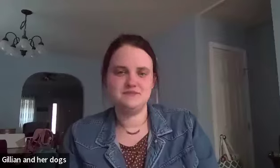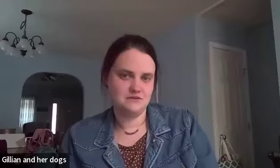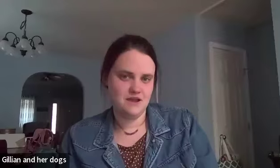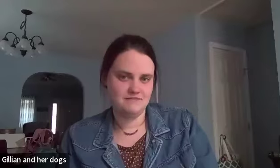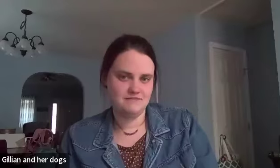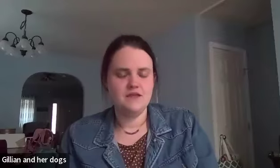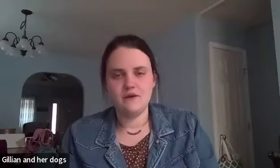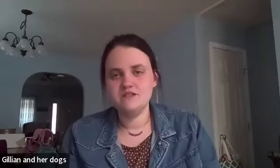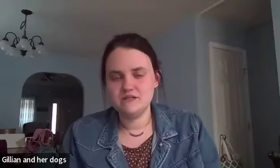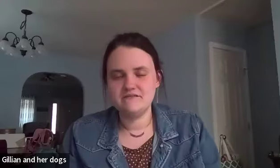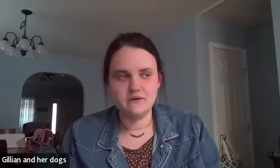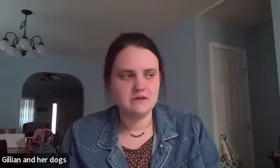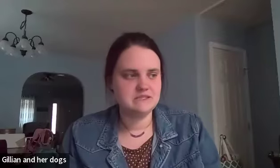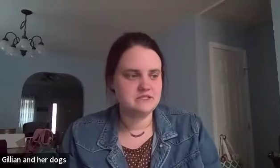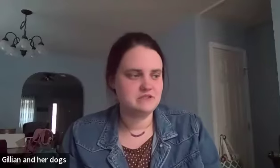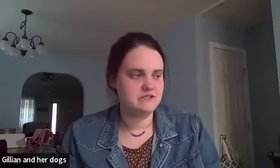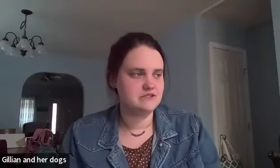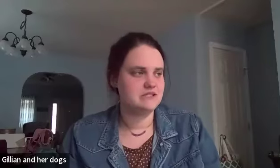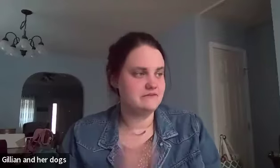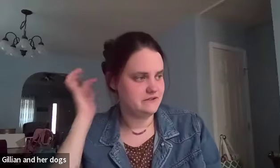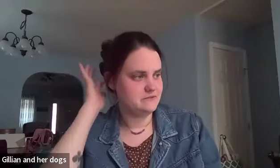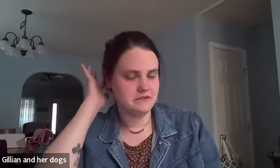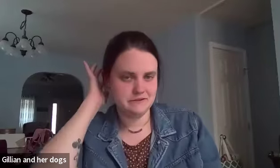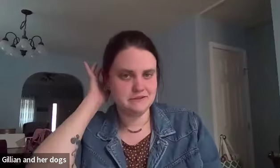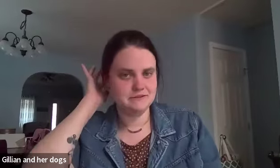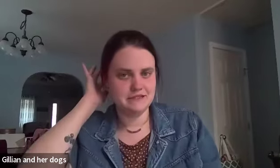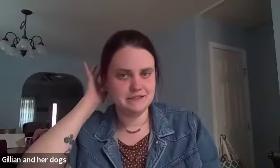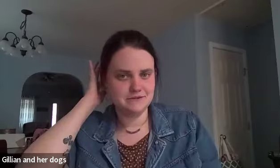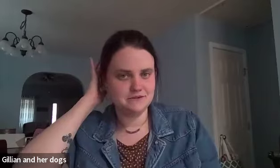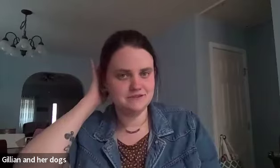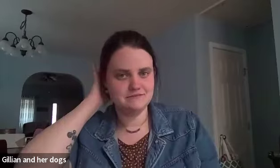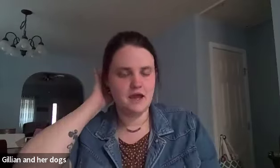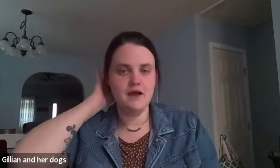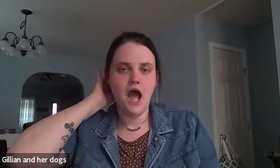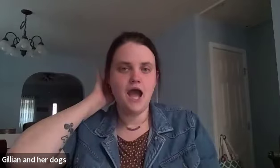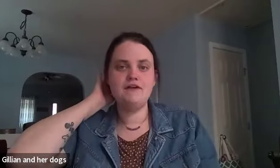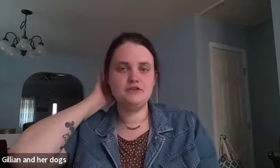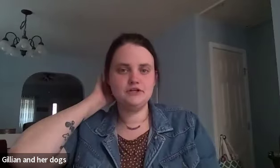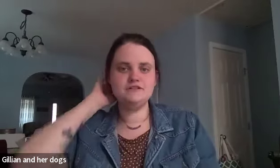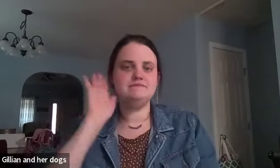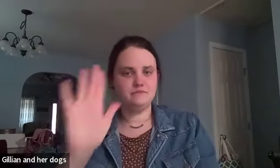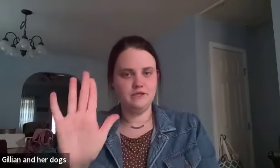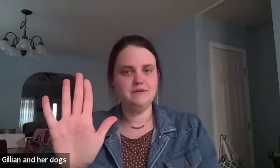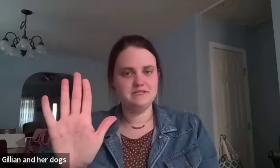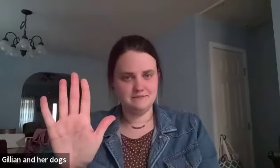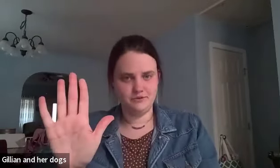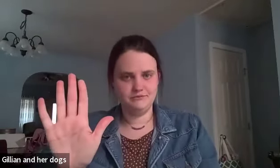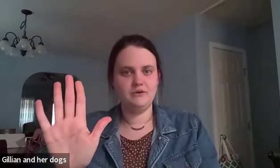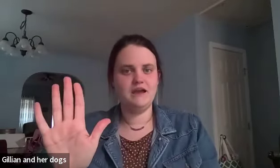So yeah, that one's always a fun one, especially when you're trying to fingerspell certain dinosaurs. I've learned we keep it simple, okay?